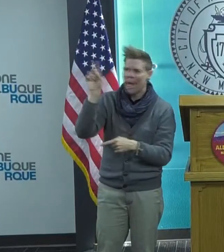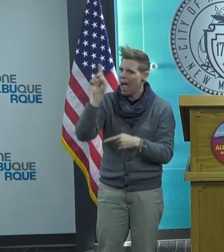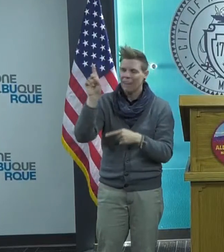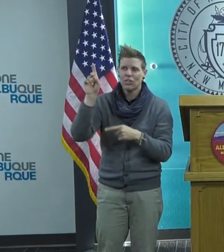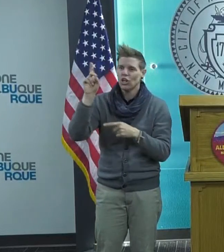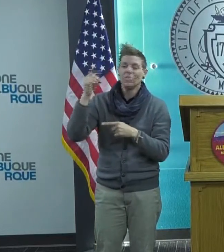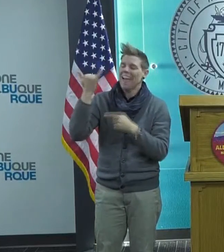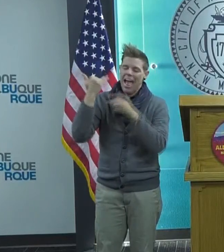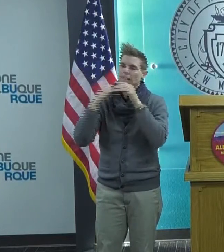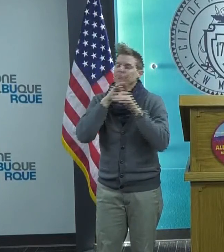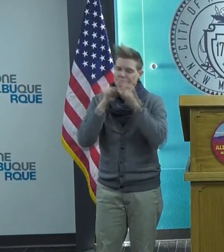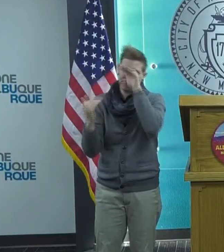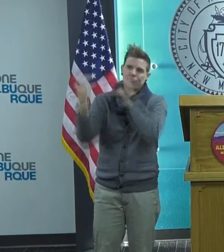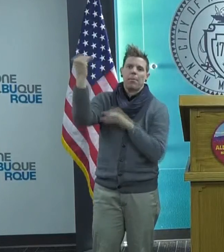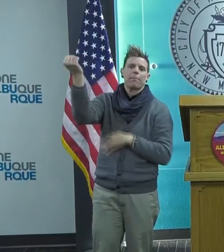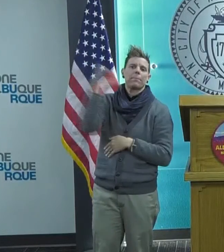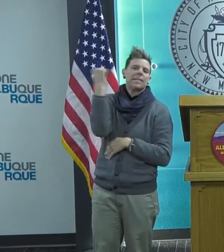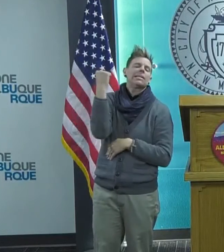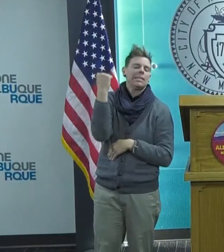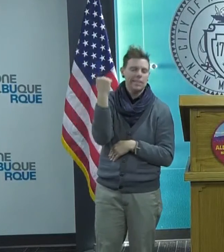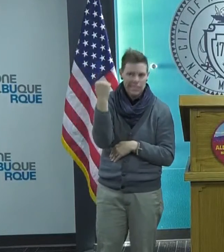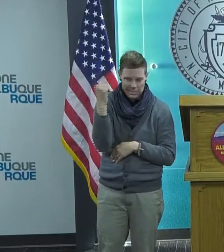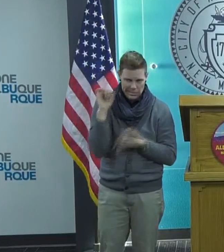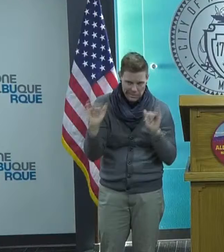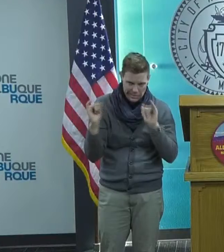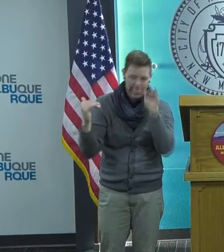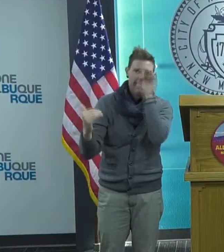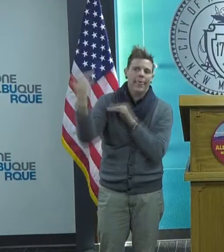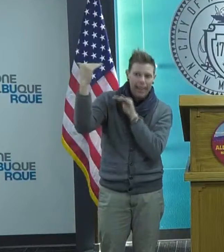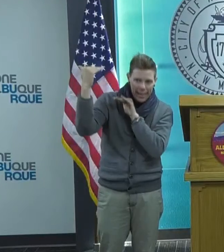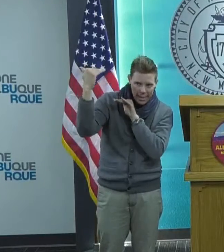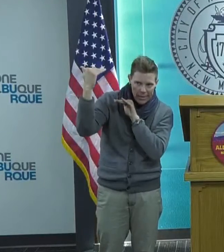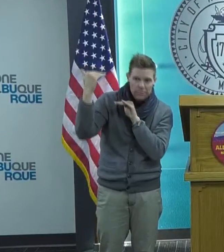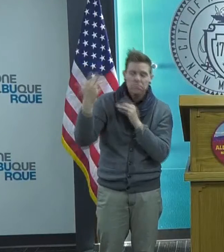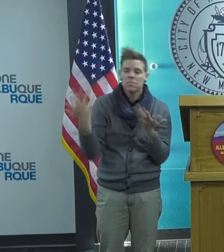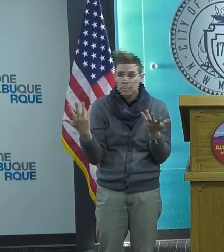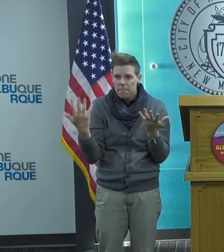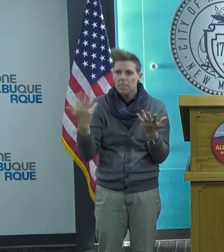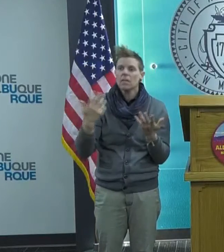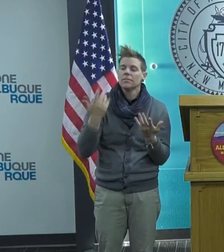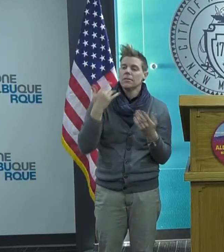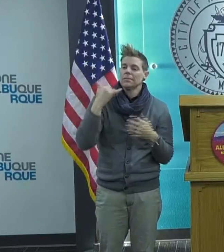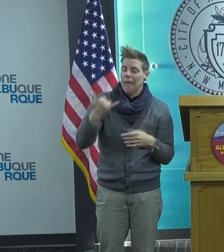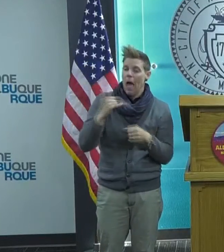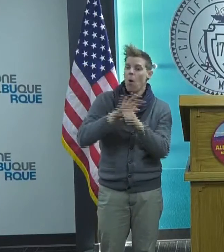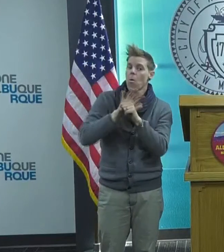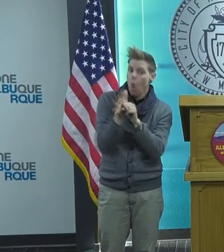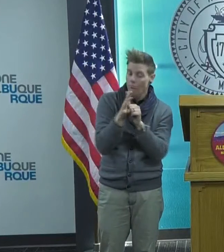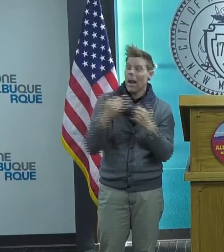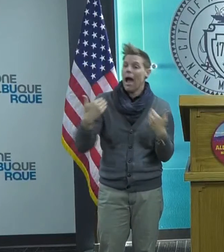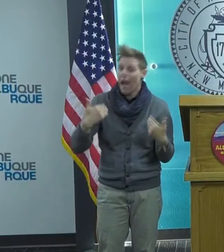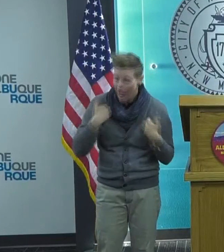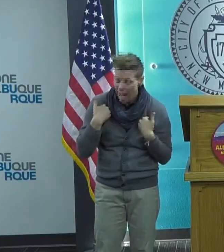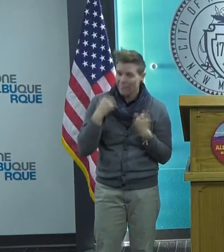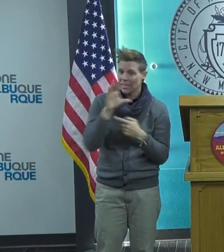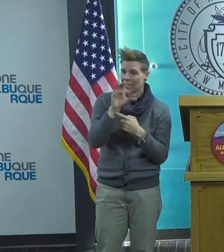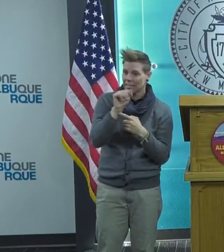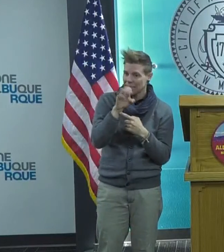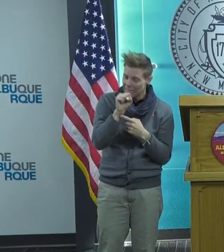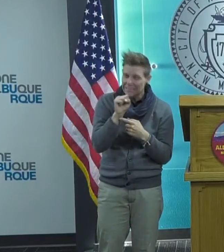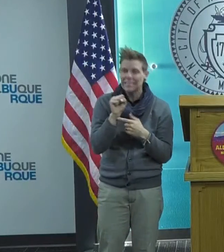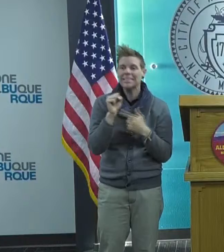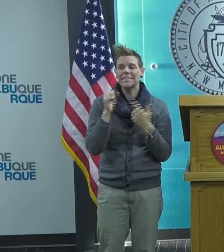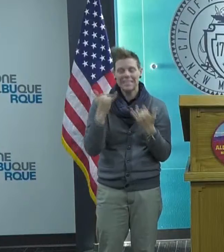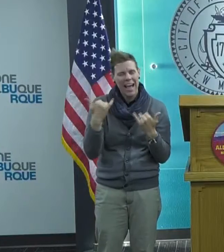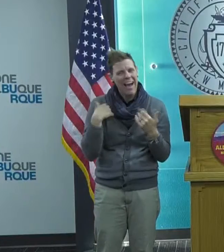respect to positive cases, this is a situation, too, where we're actually, we've got to continue this and do the best that we can, but we are